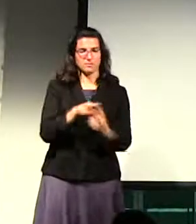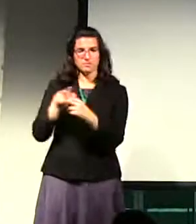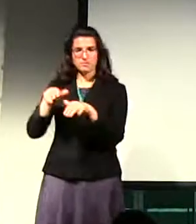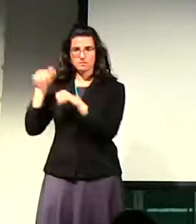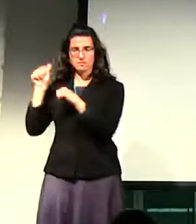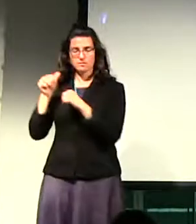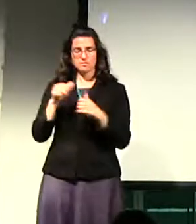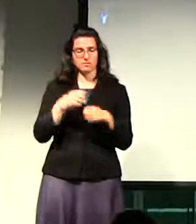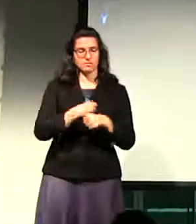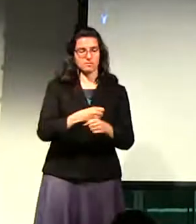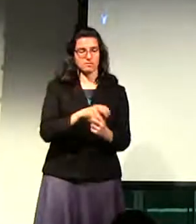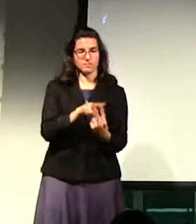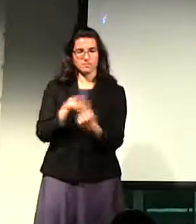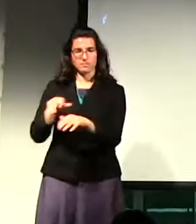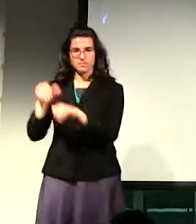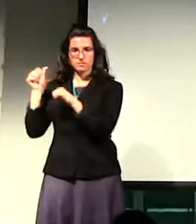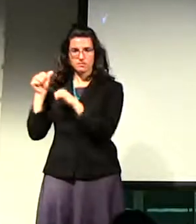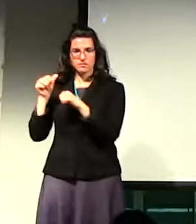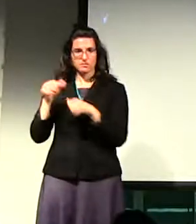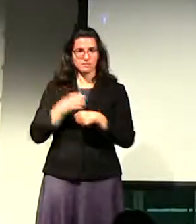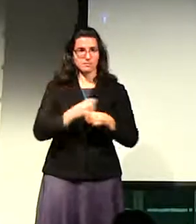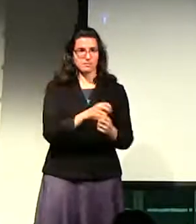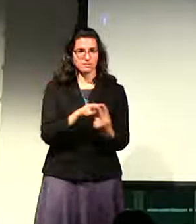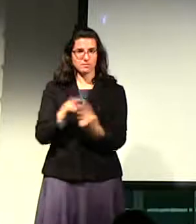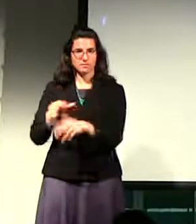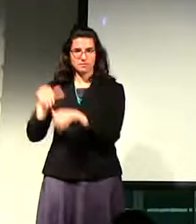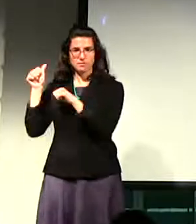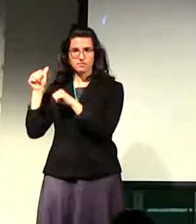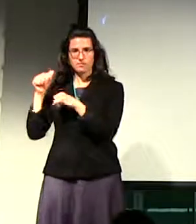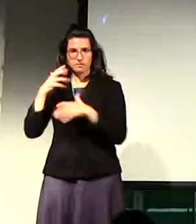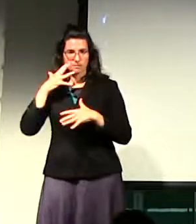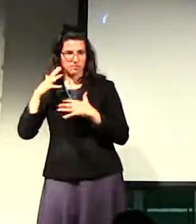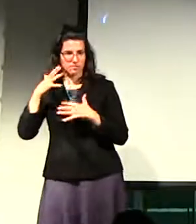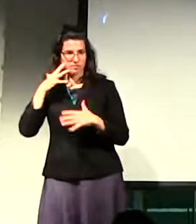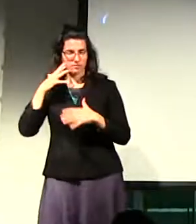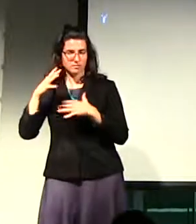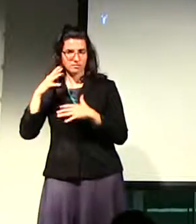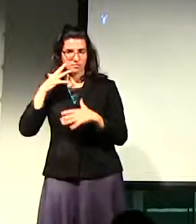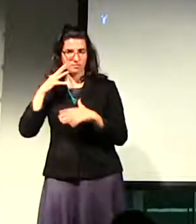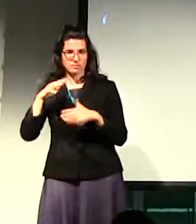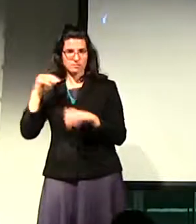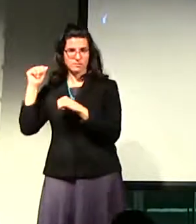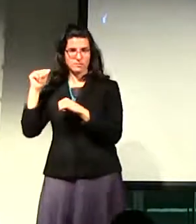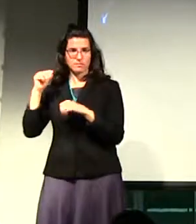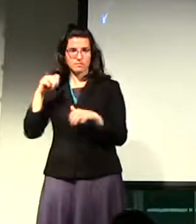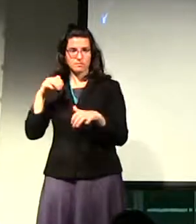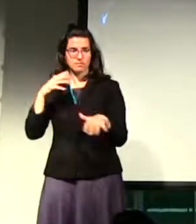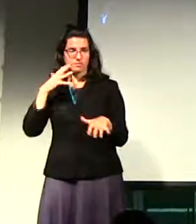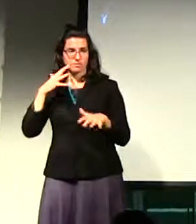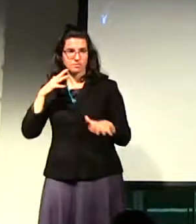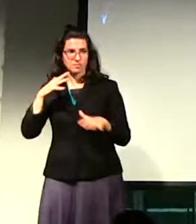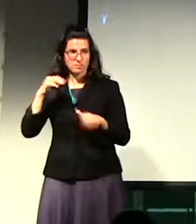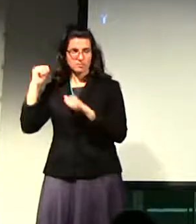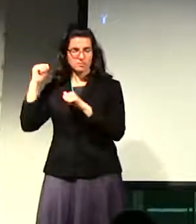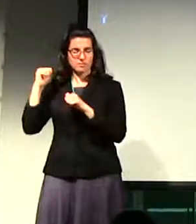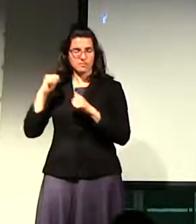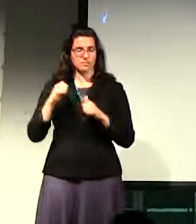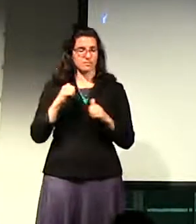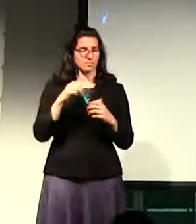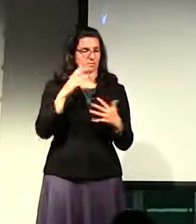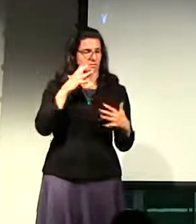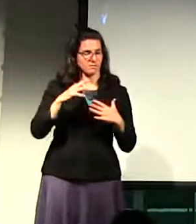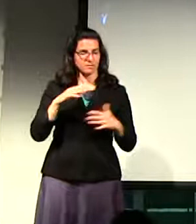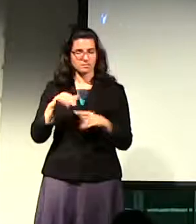shadow, leading, forming, shadow, leading, forming, shadow, leading, sounded, pair, leading, sounded, pair, leading, sounded, pair, leading,